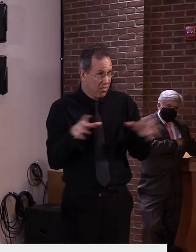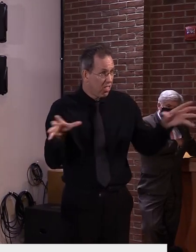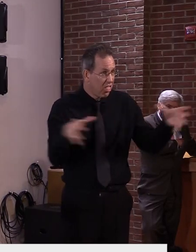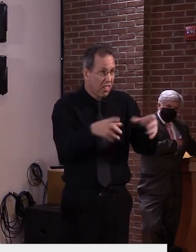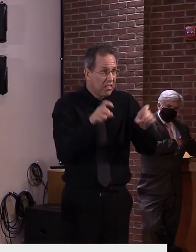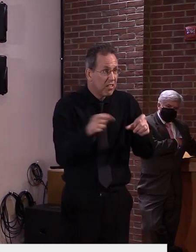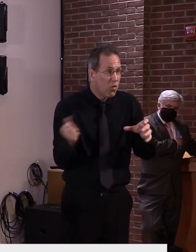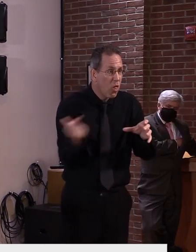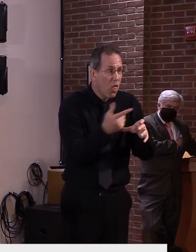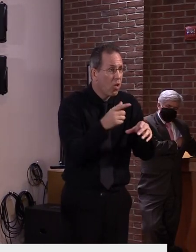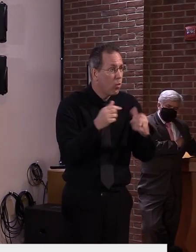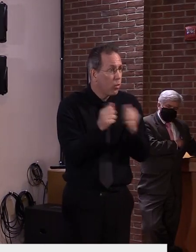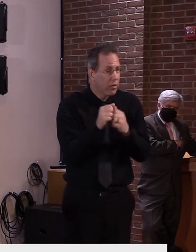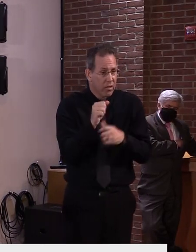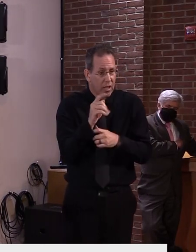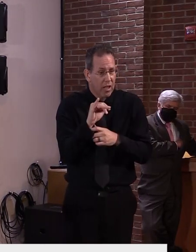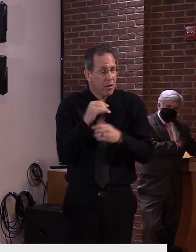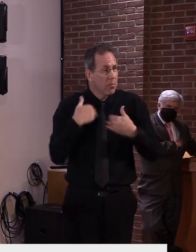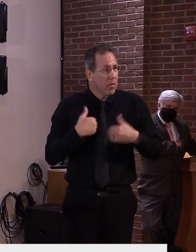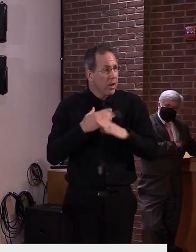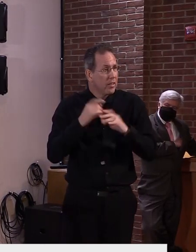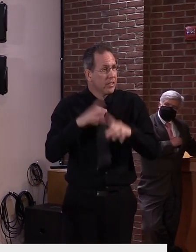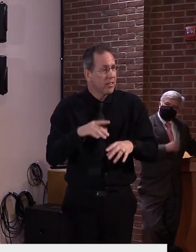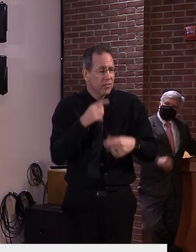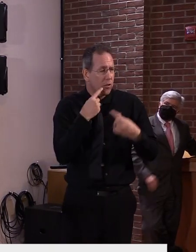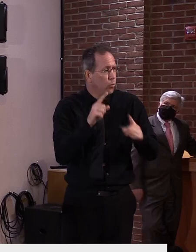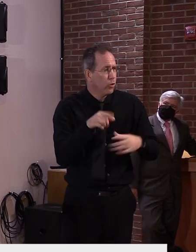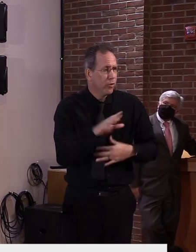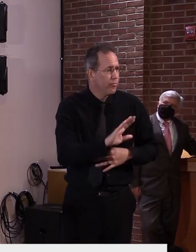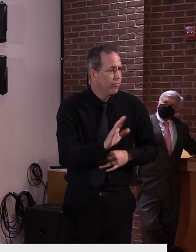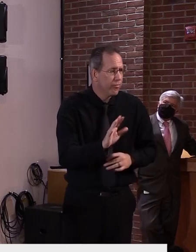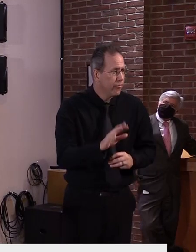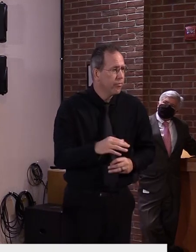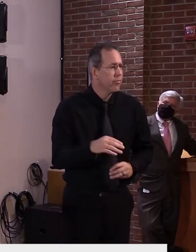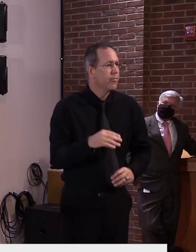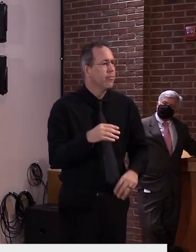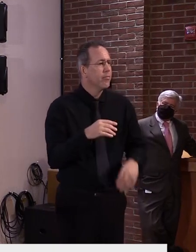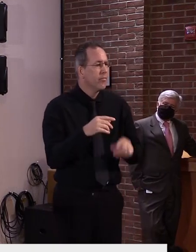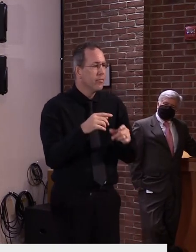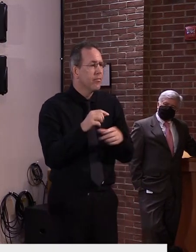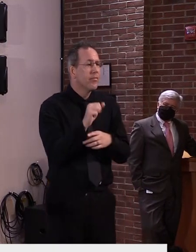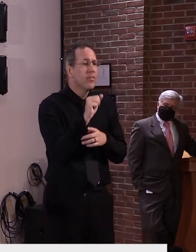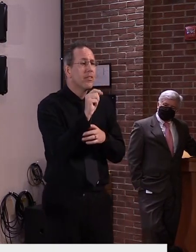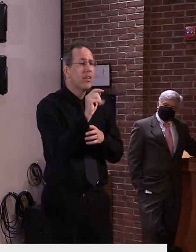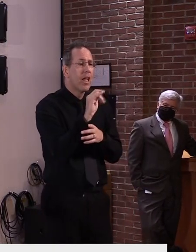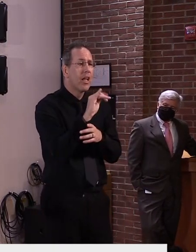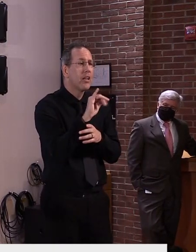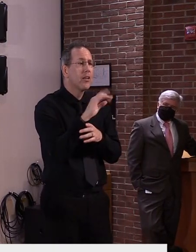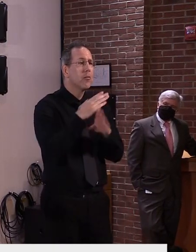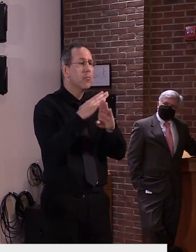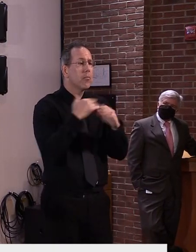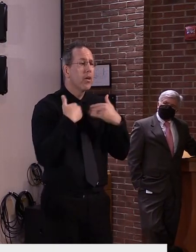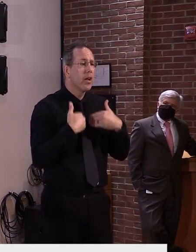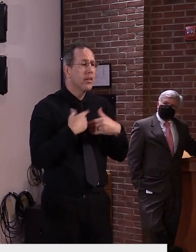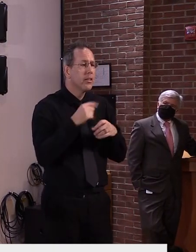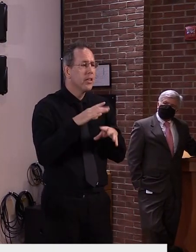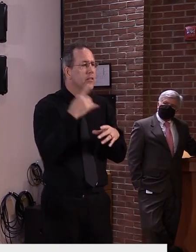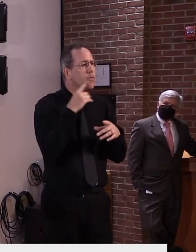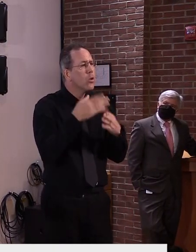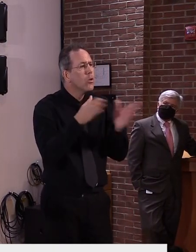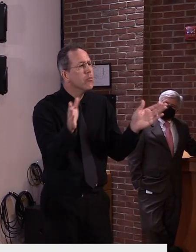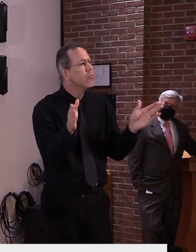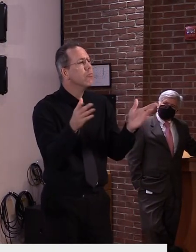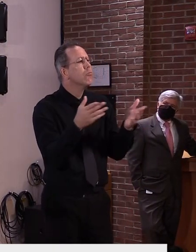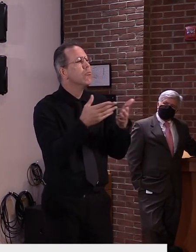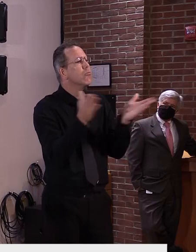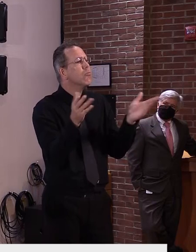etc. It still seems to have the most utility from a public health standpoint, in terms of how much